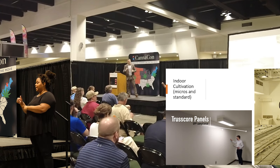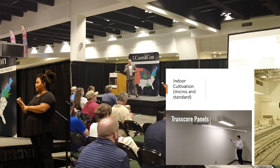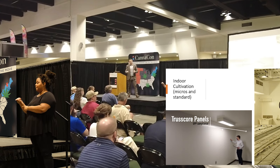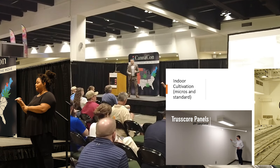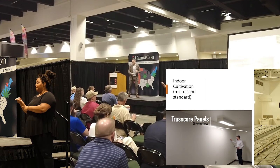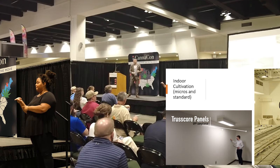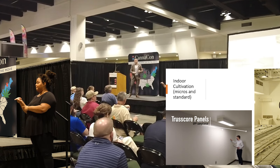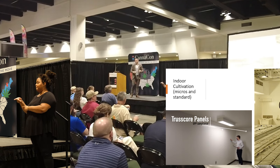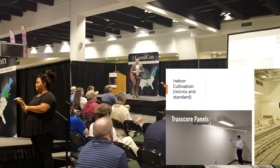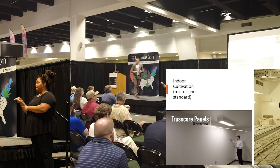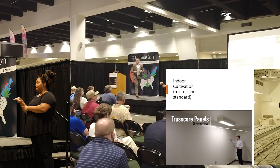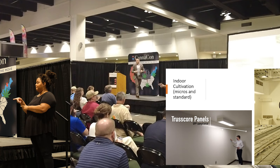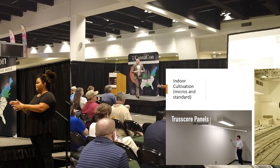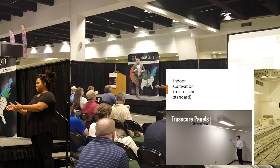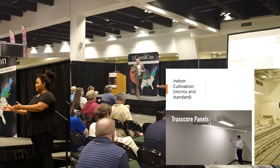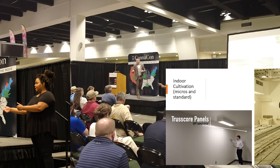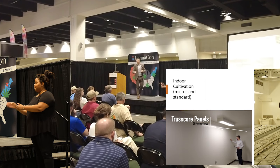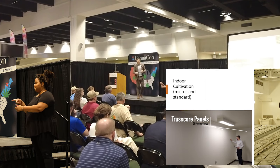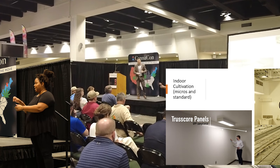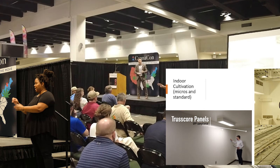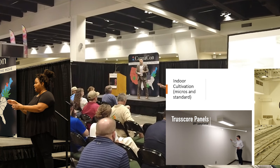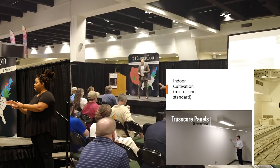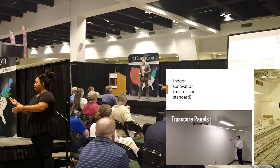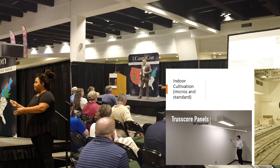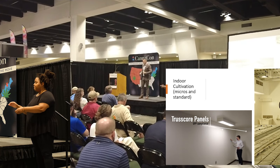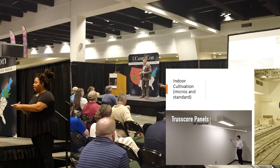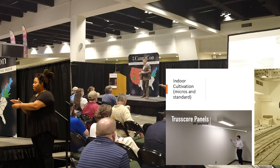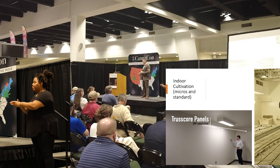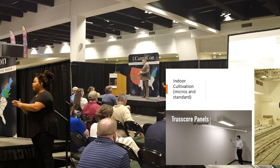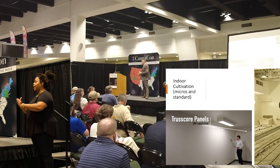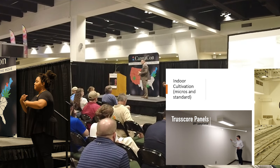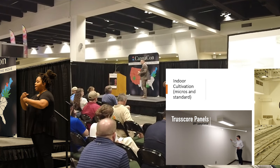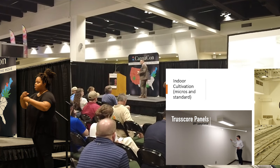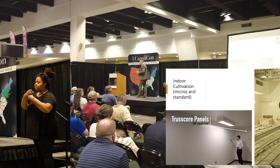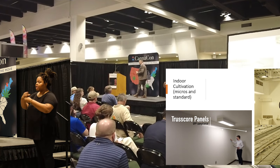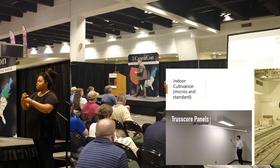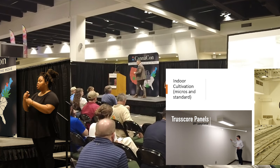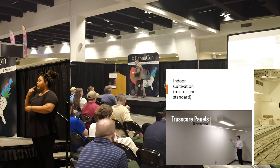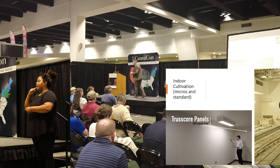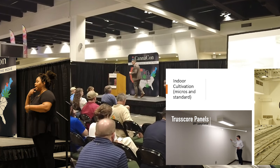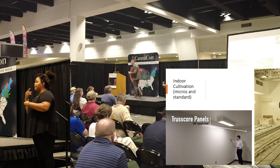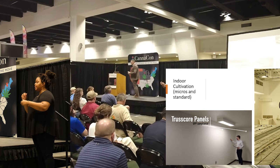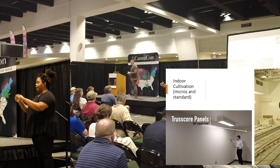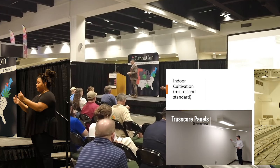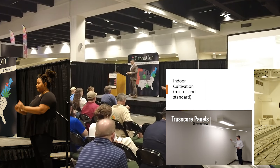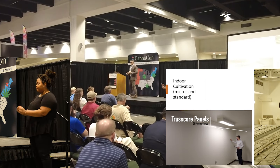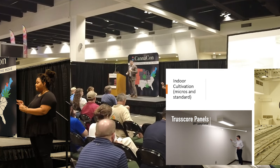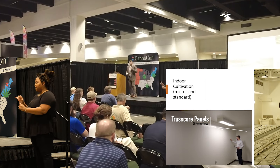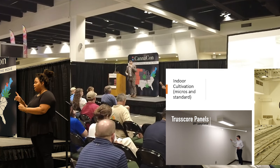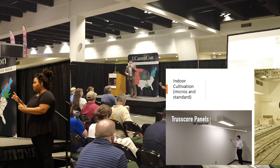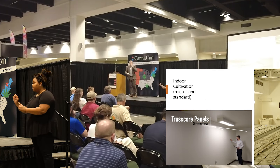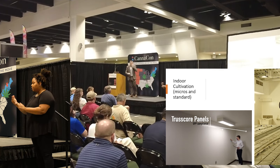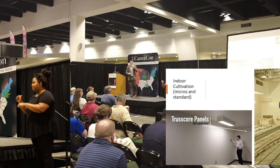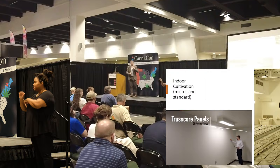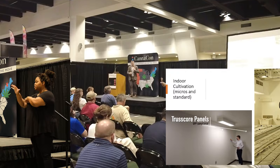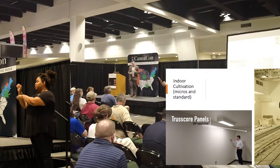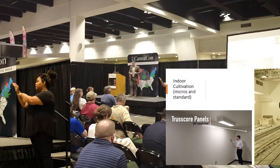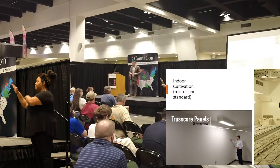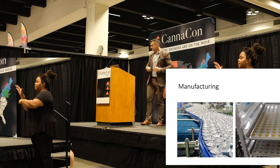filling, packaging, beverage manufacturing, canning, bottling, and shipping to state